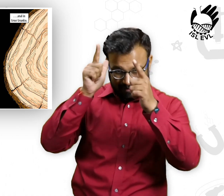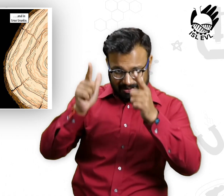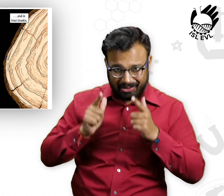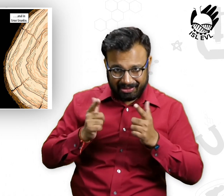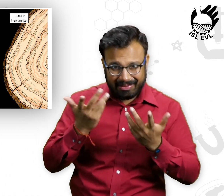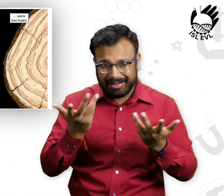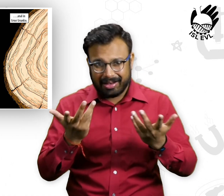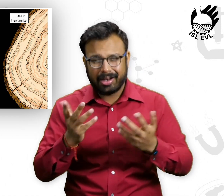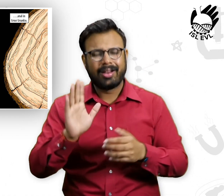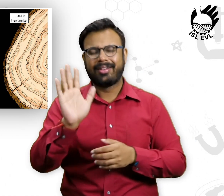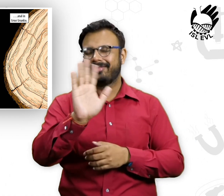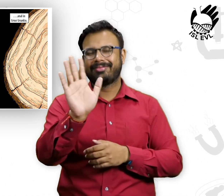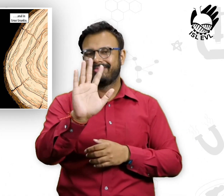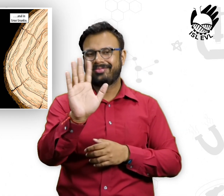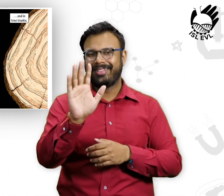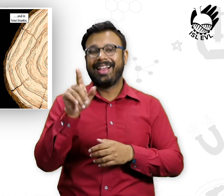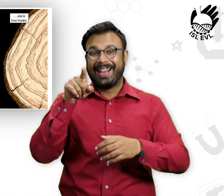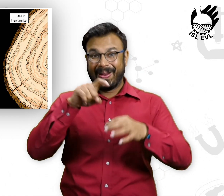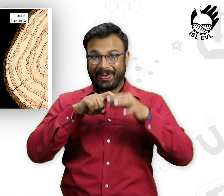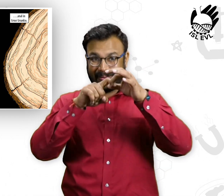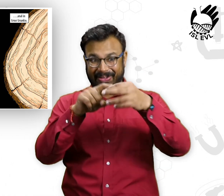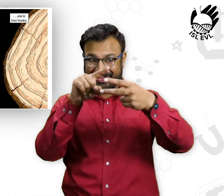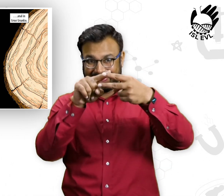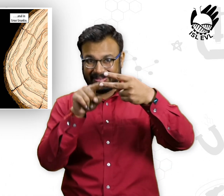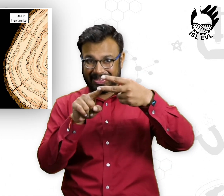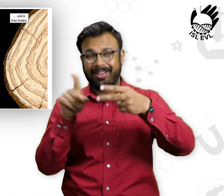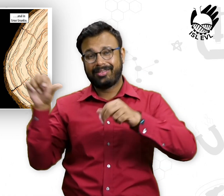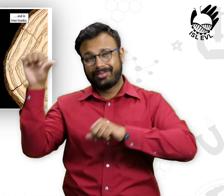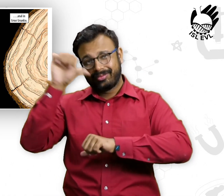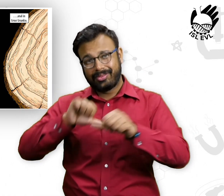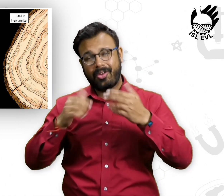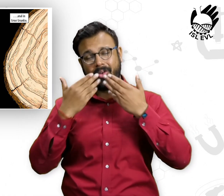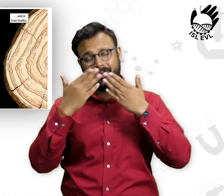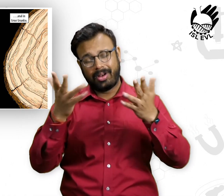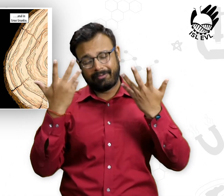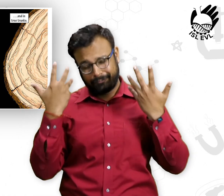duped? Scientists address these questions all the time.